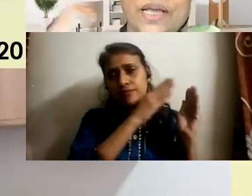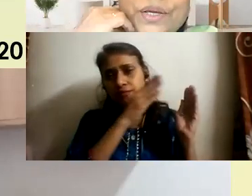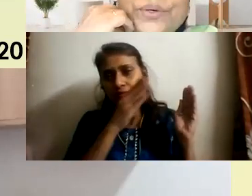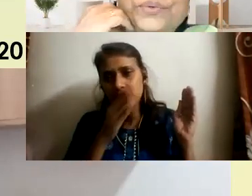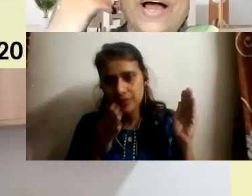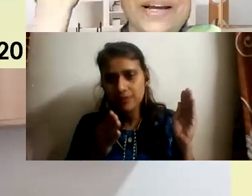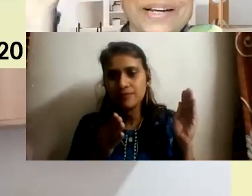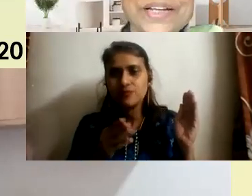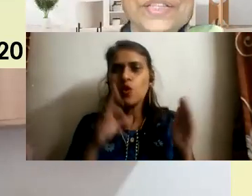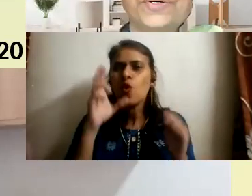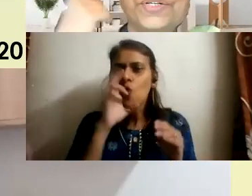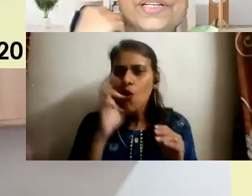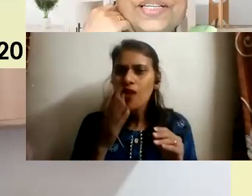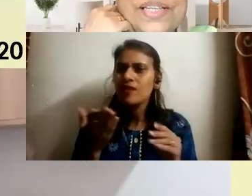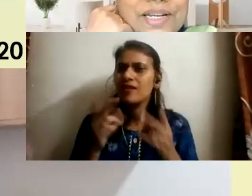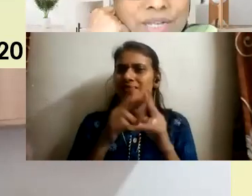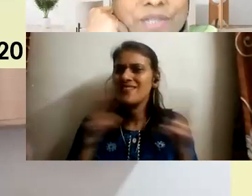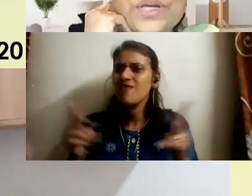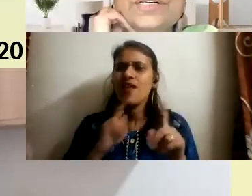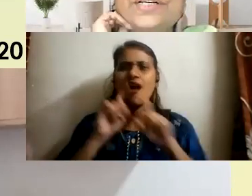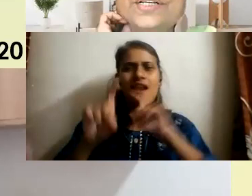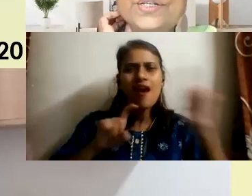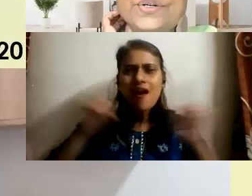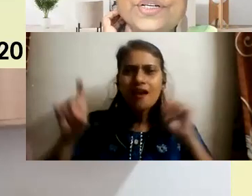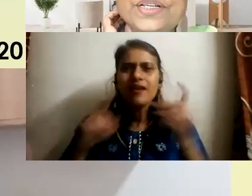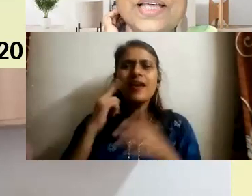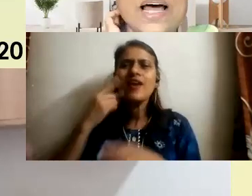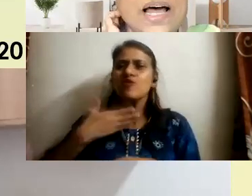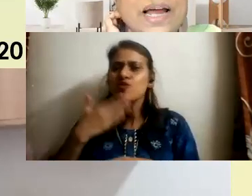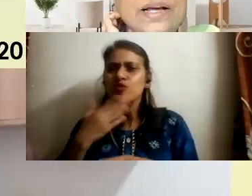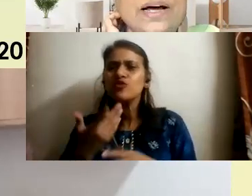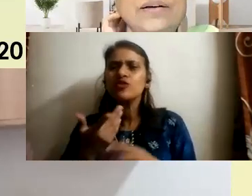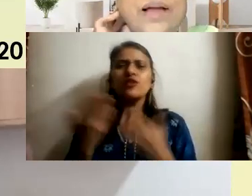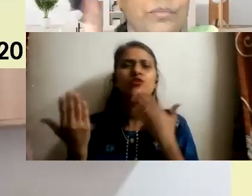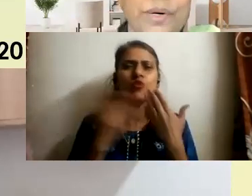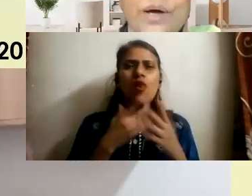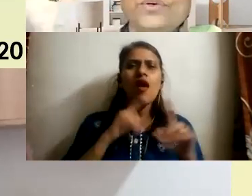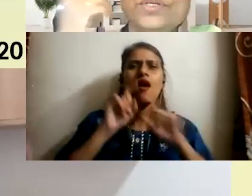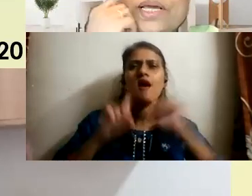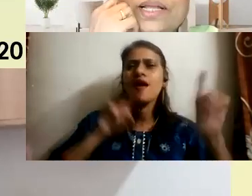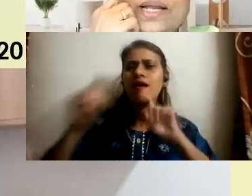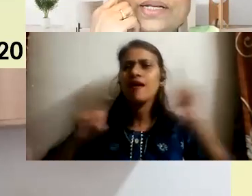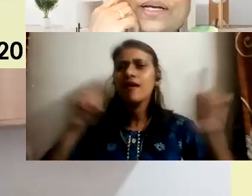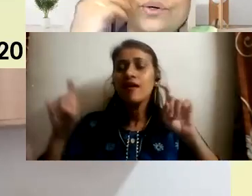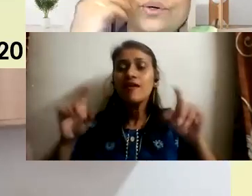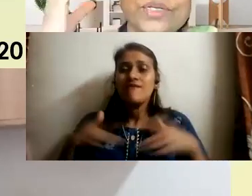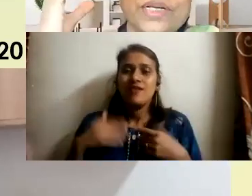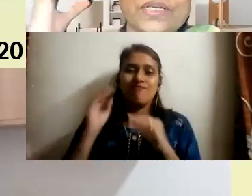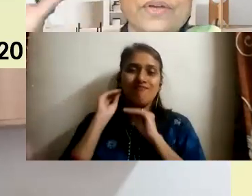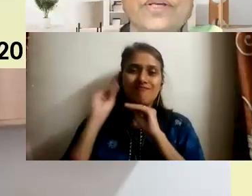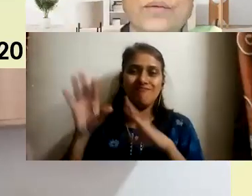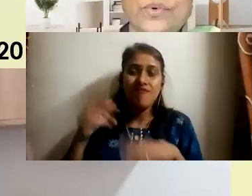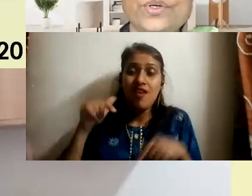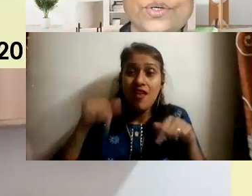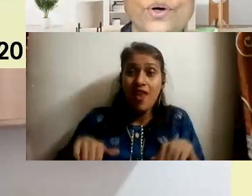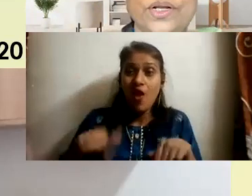colleges like you and institutions and education institutions. And I'll be proud to say that those days